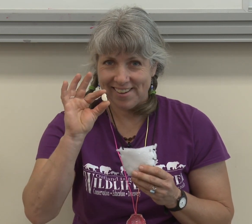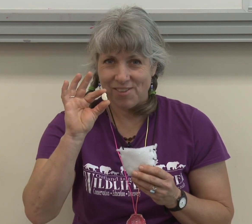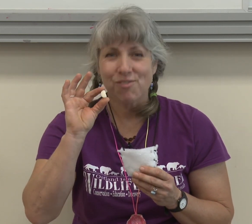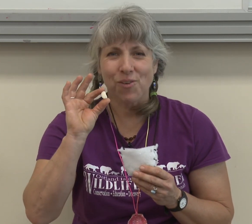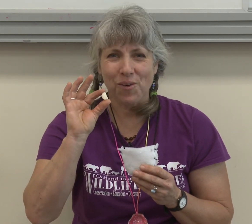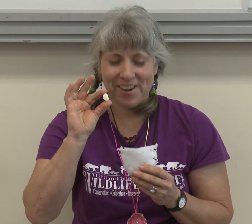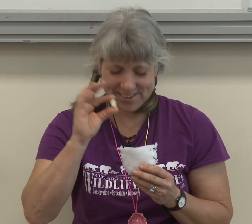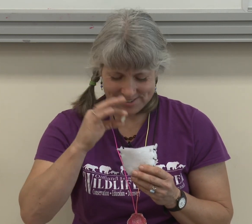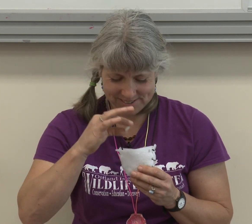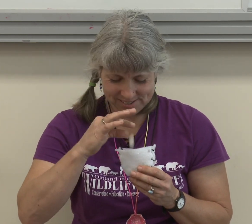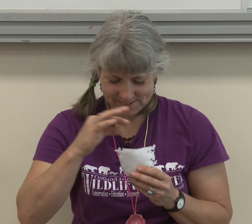4,